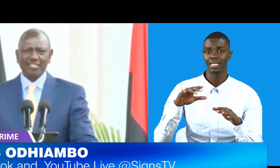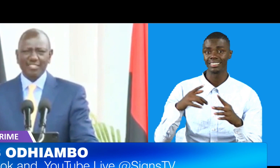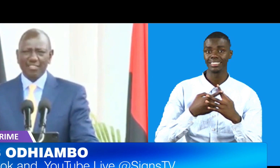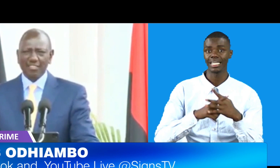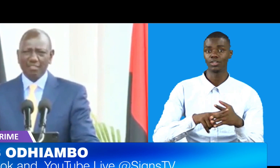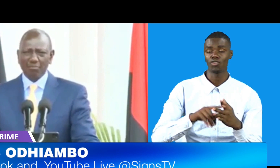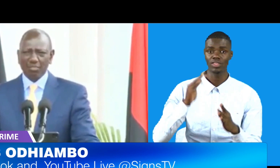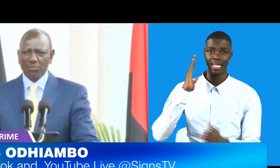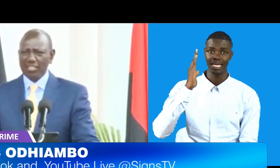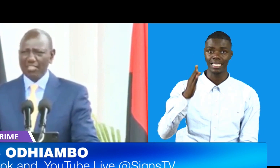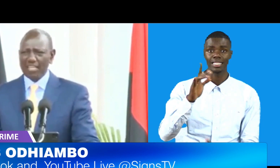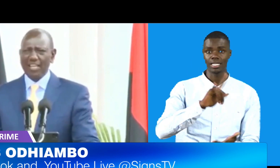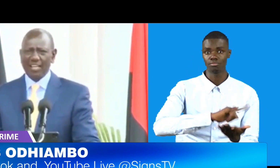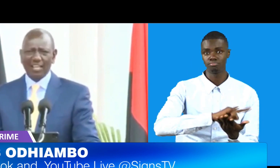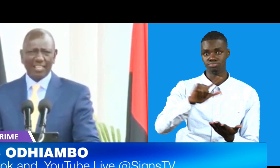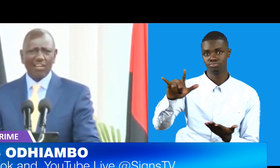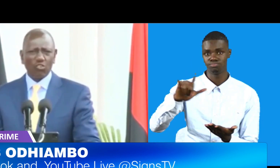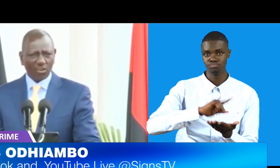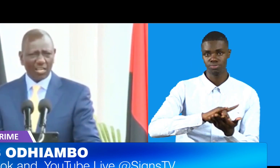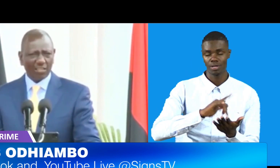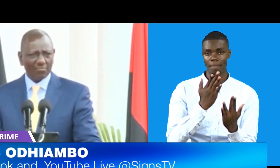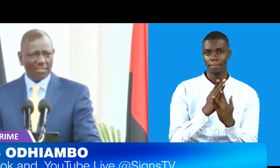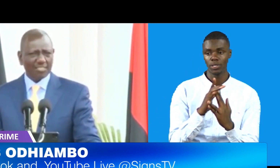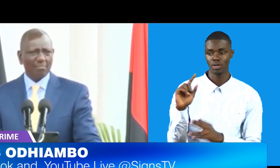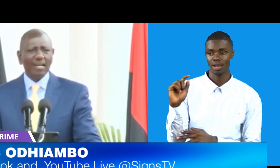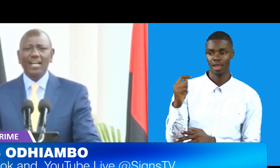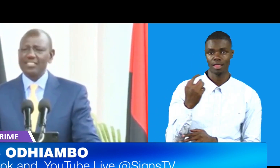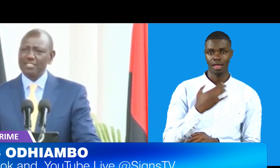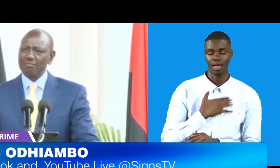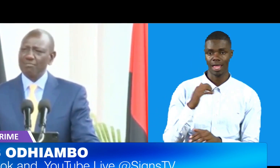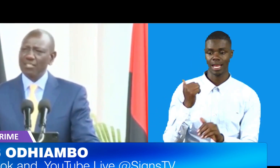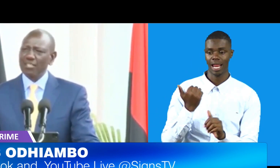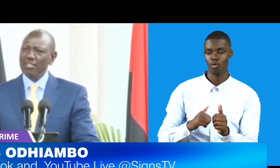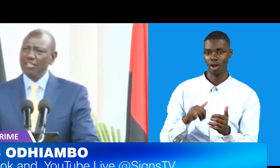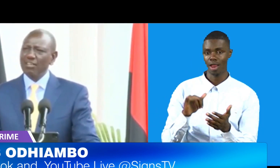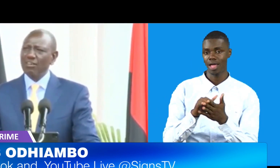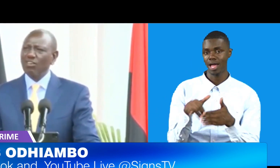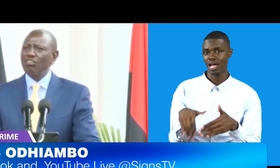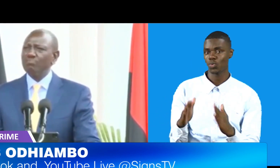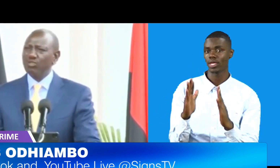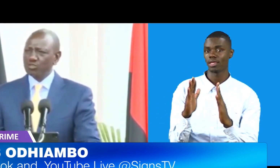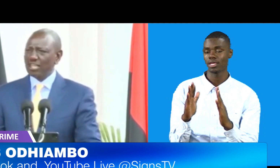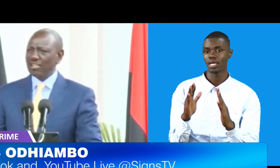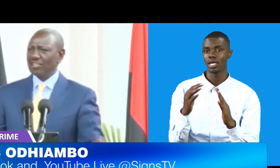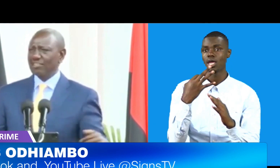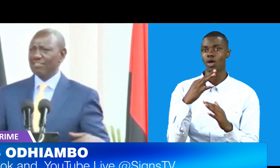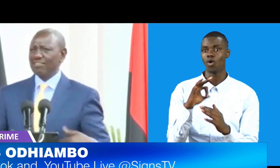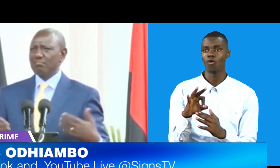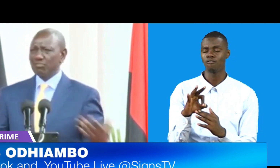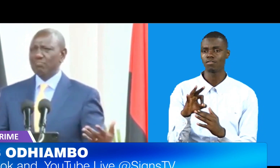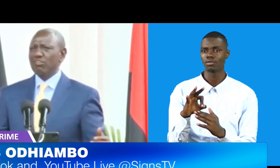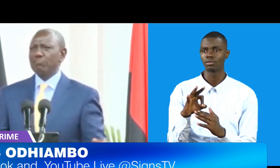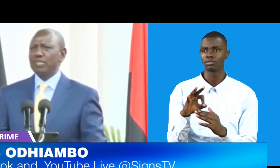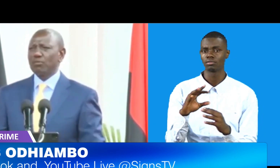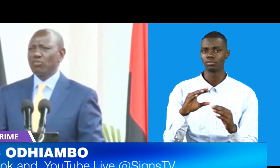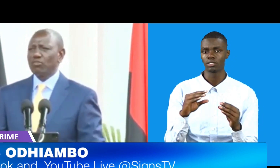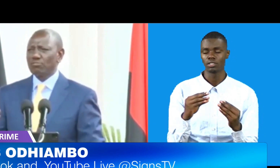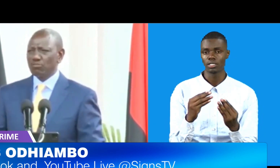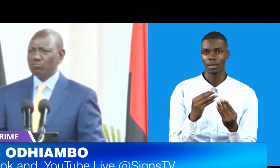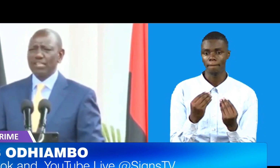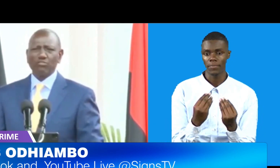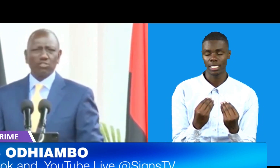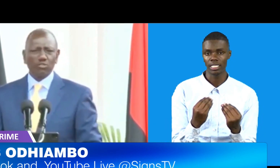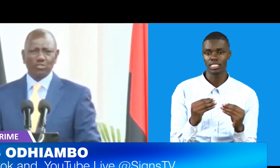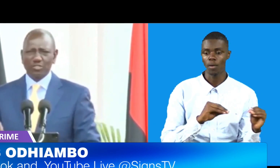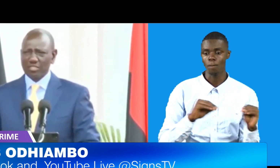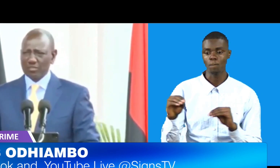flights between Kenya and Angola as a mechanism of boosting the movement of people,